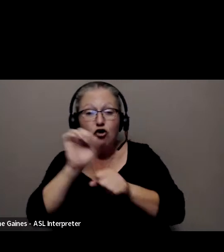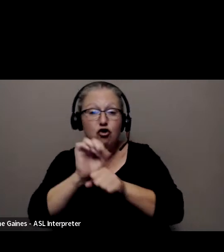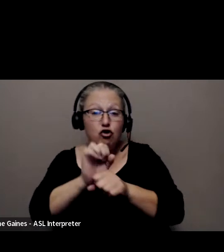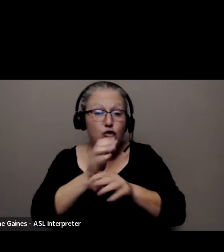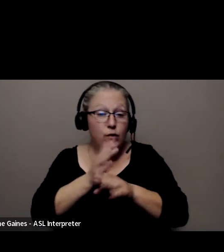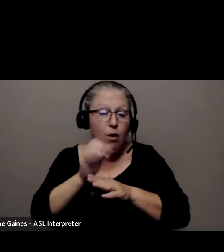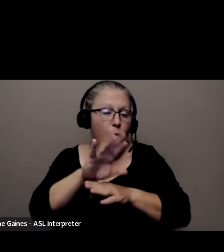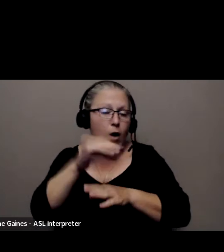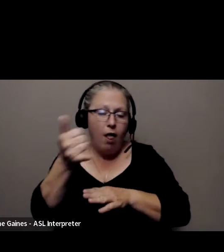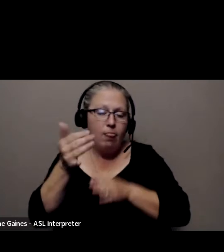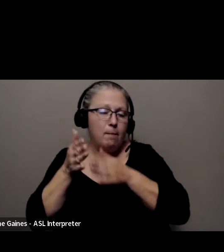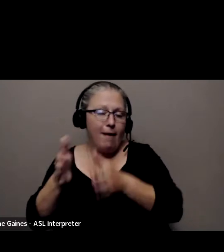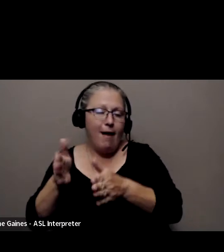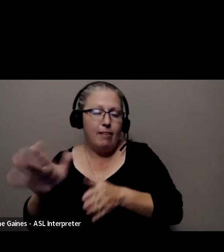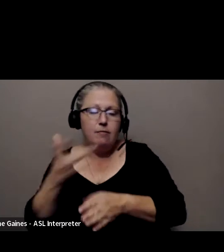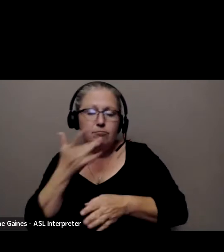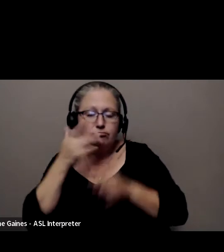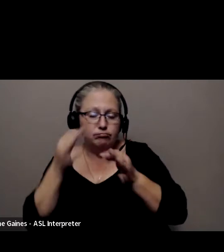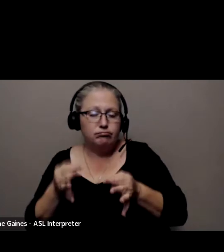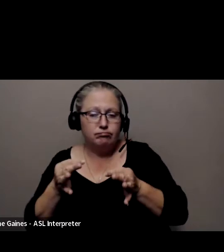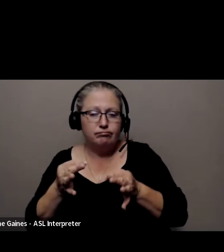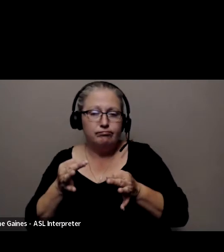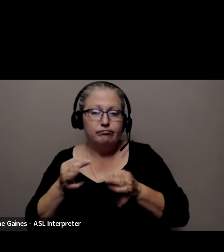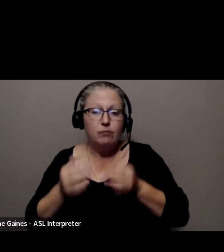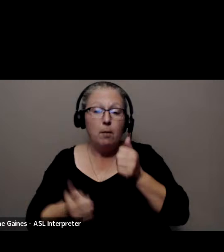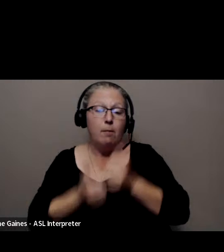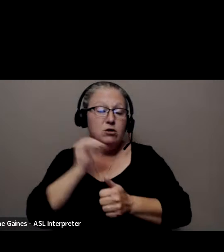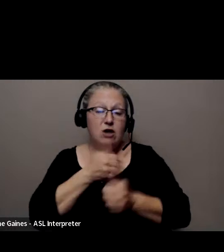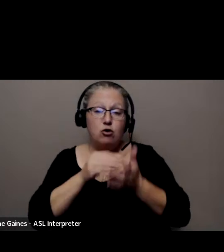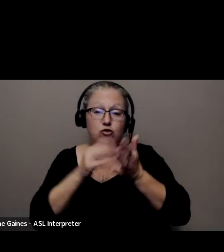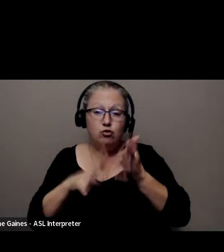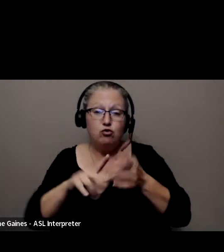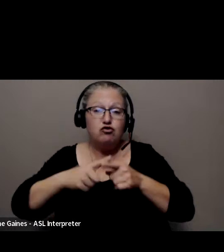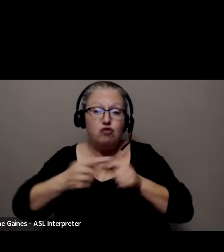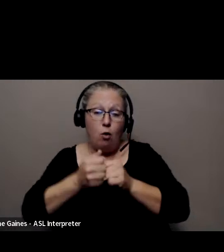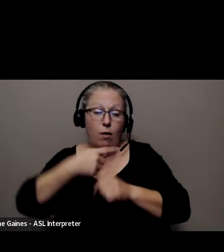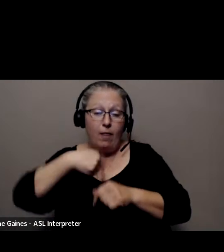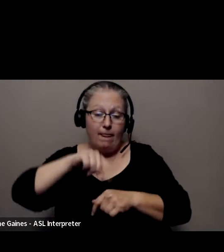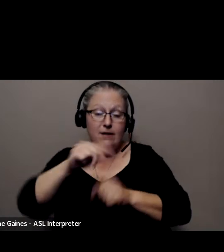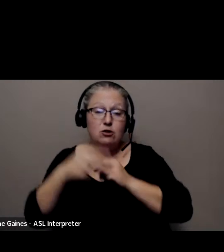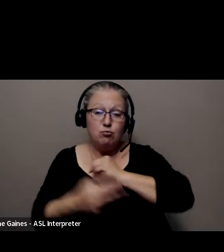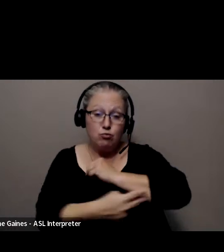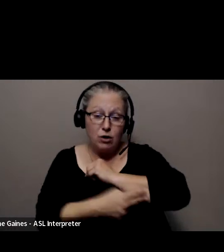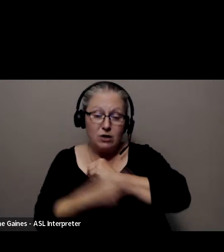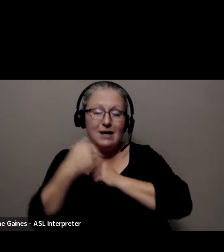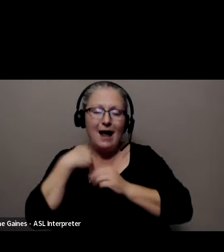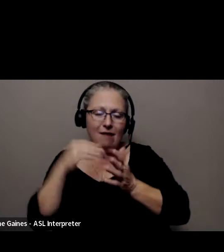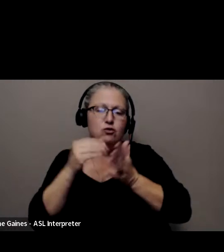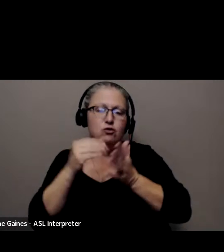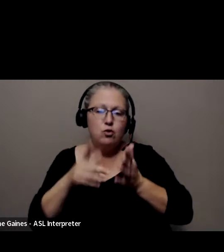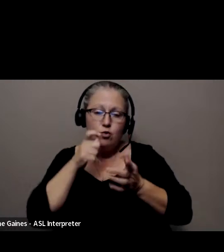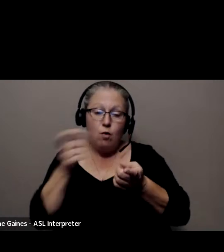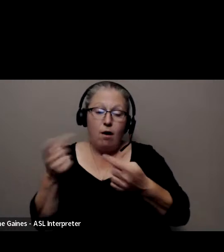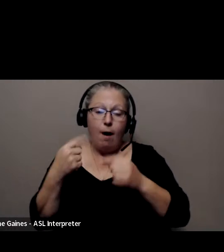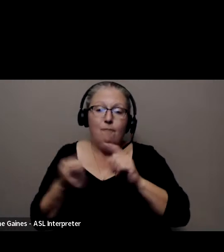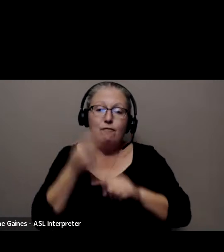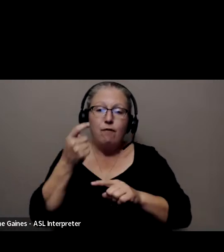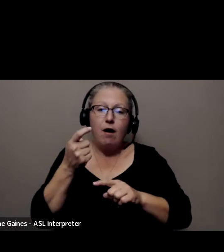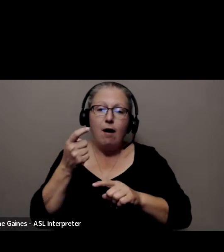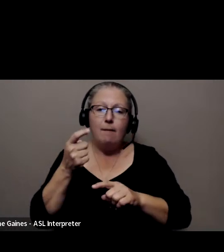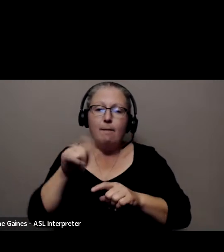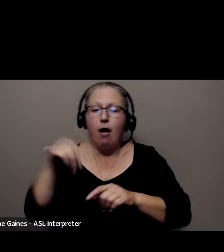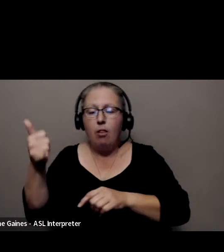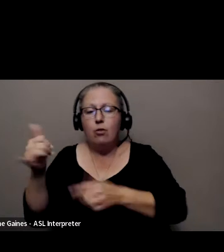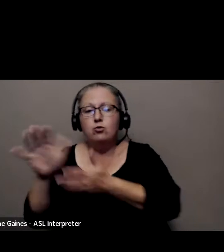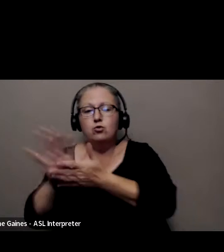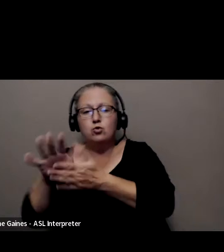other path they choose. Although the majority of our students start with us at Bridge, we do have students who come to us from comprehensive sites